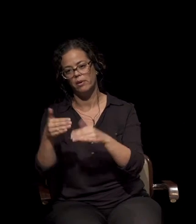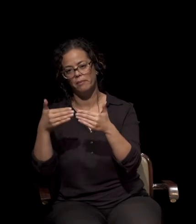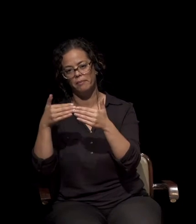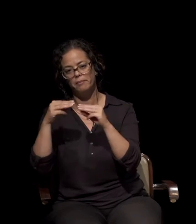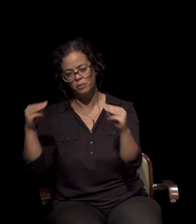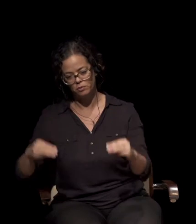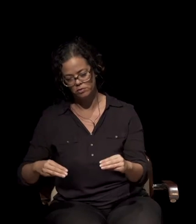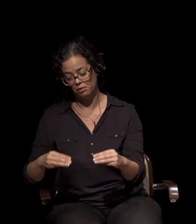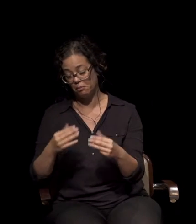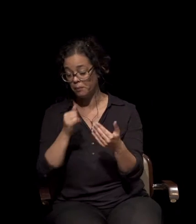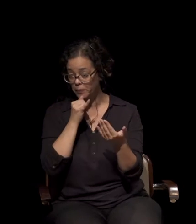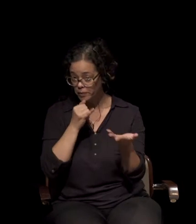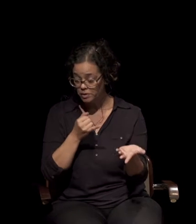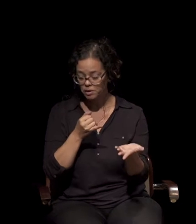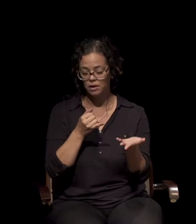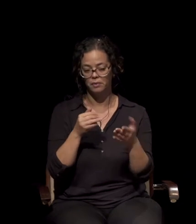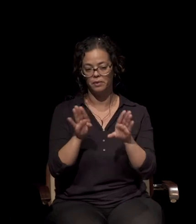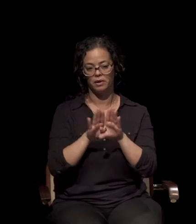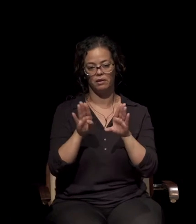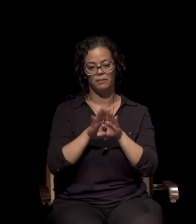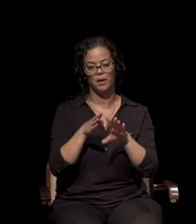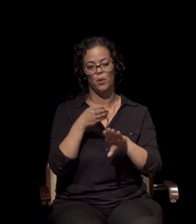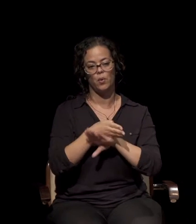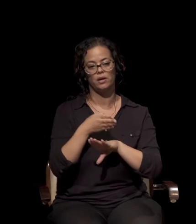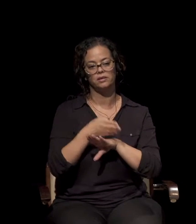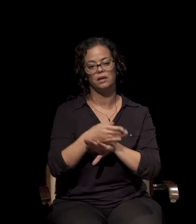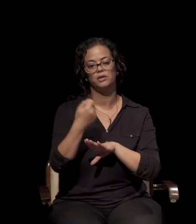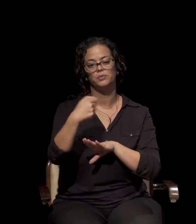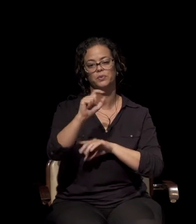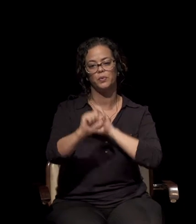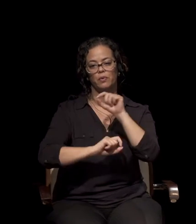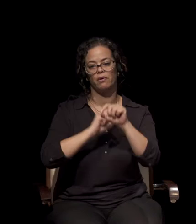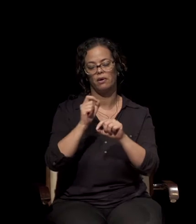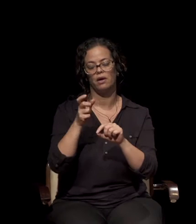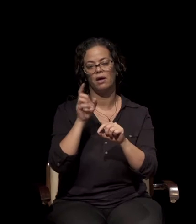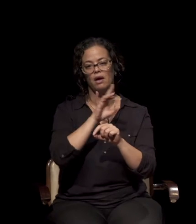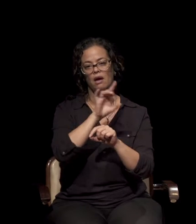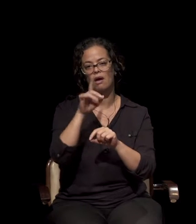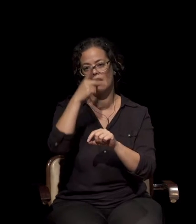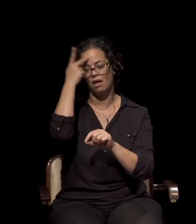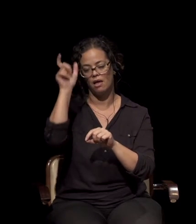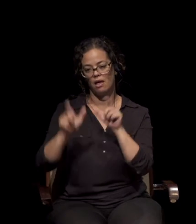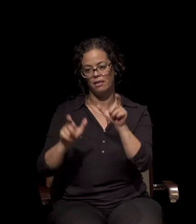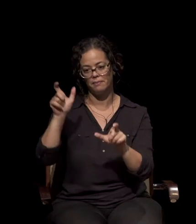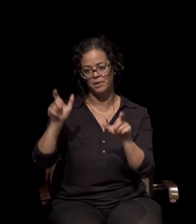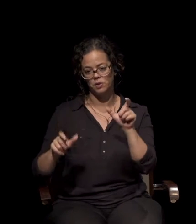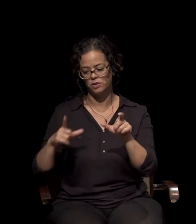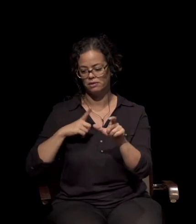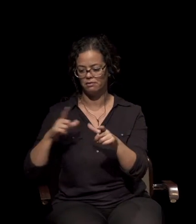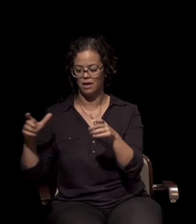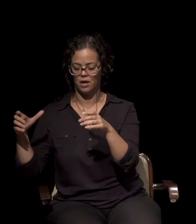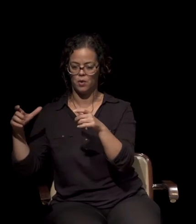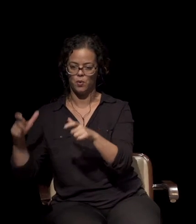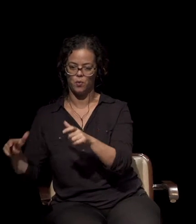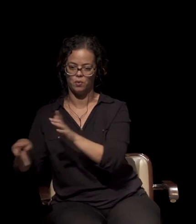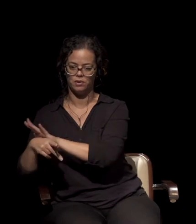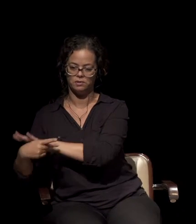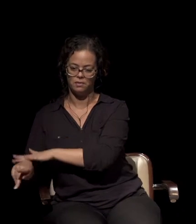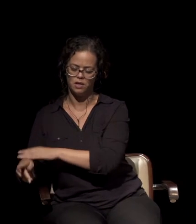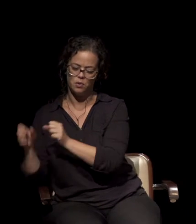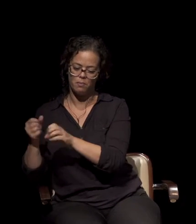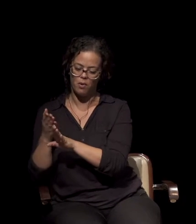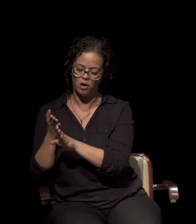that those already inhabiting a space move aside, a little bit at least, that they give up some of their